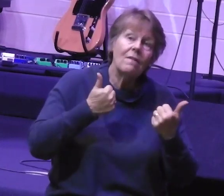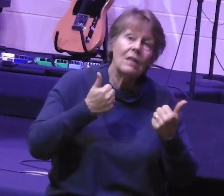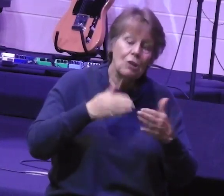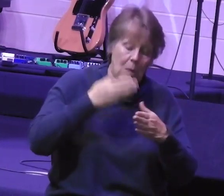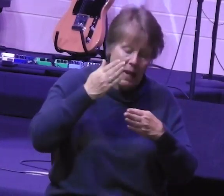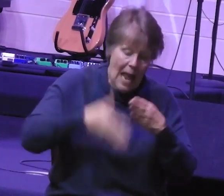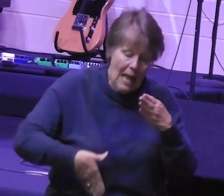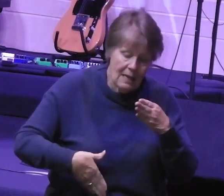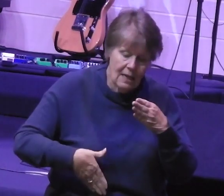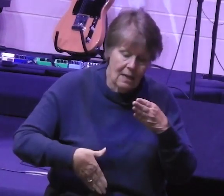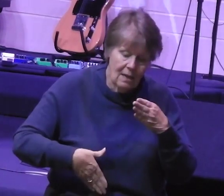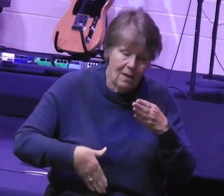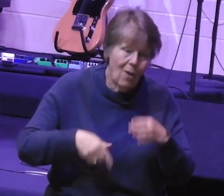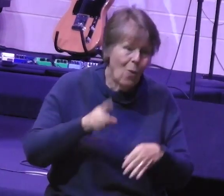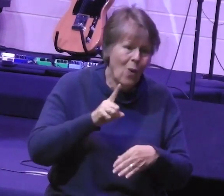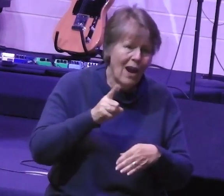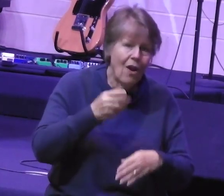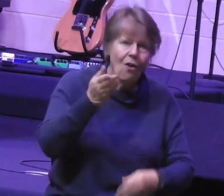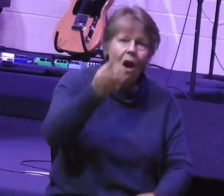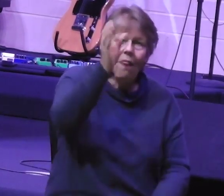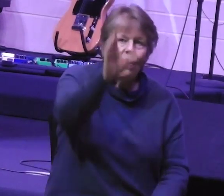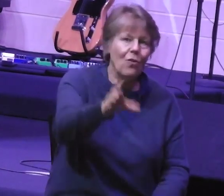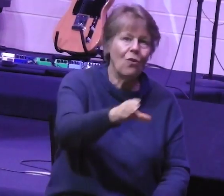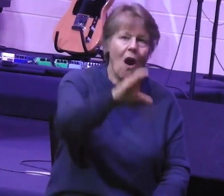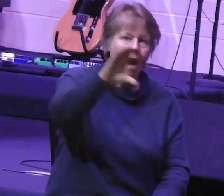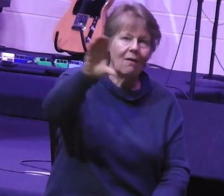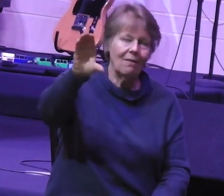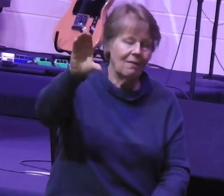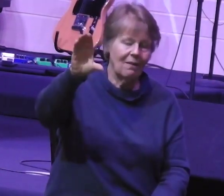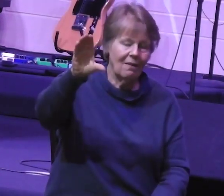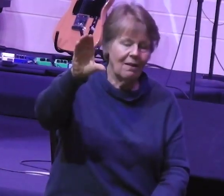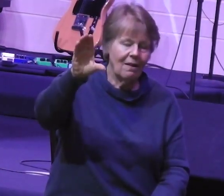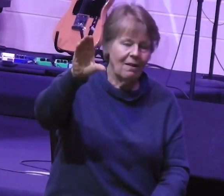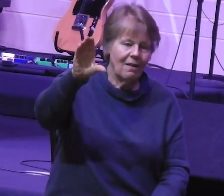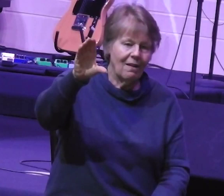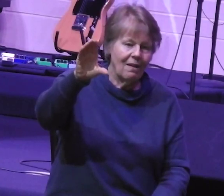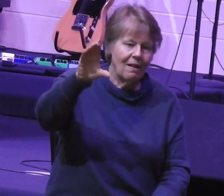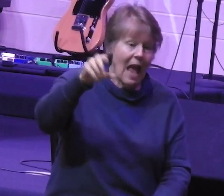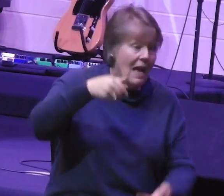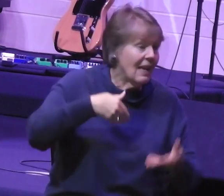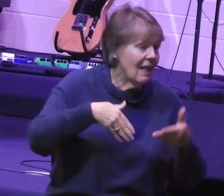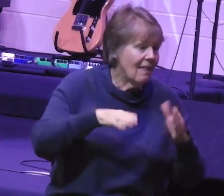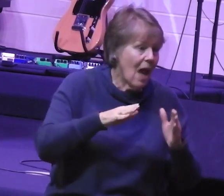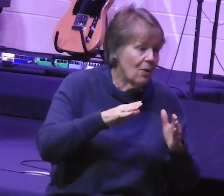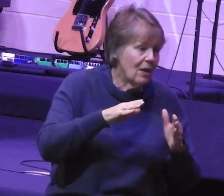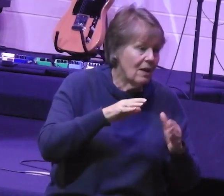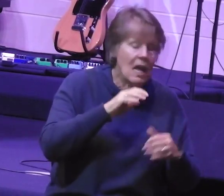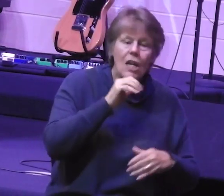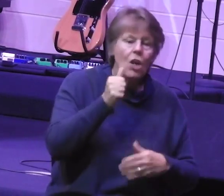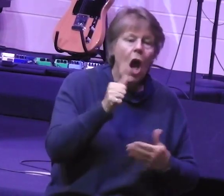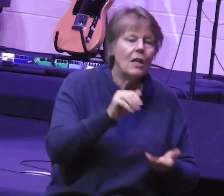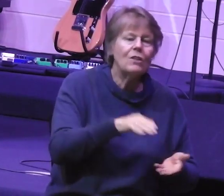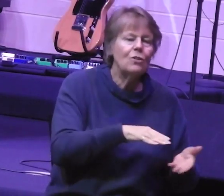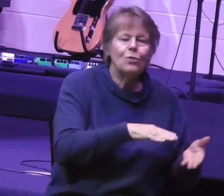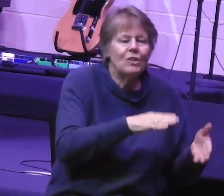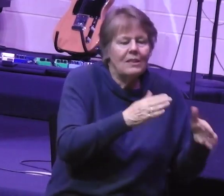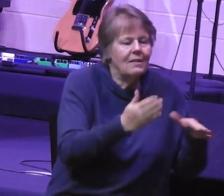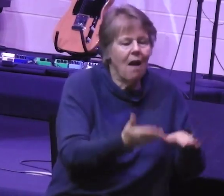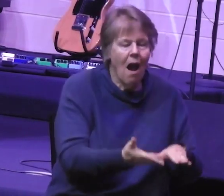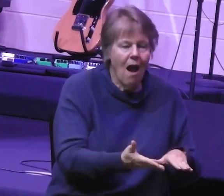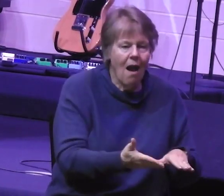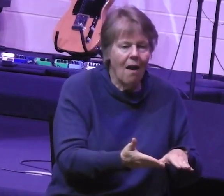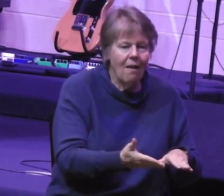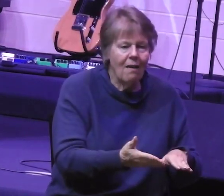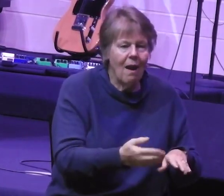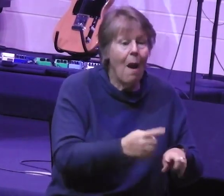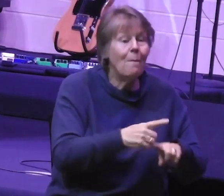cross. And he allowed it not simply so that he would be dead, but rather by experiencing death, he